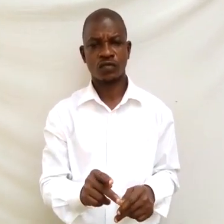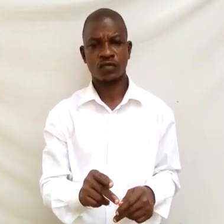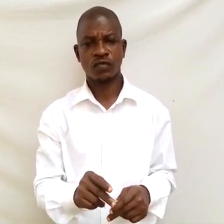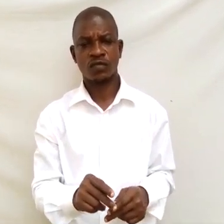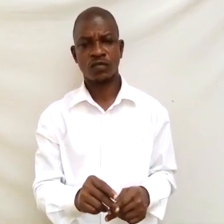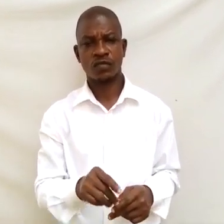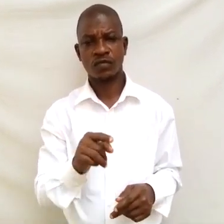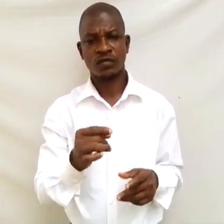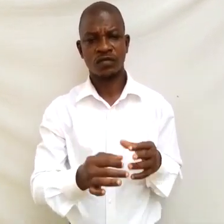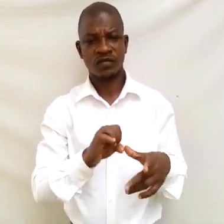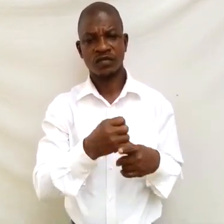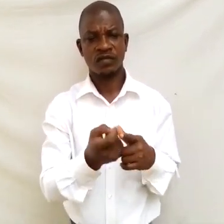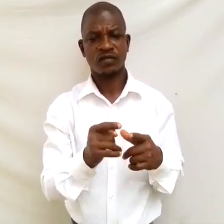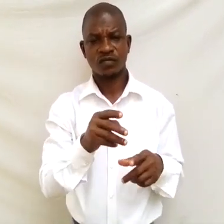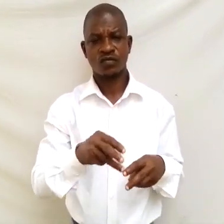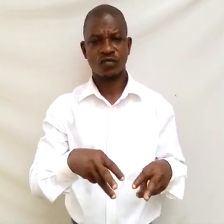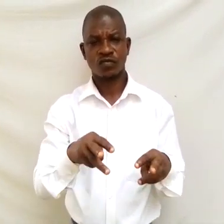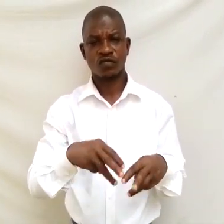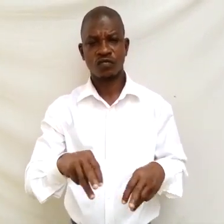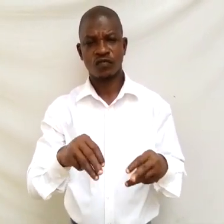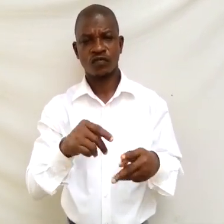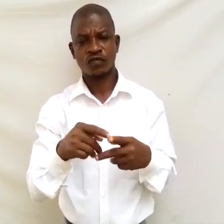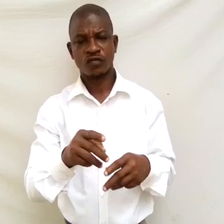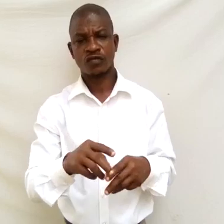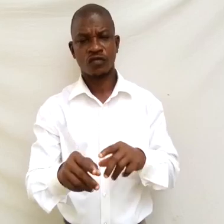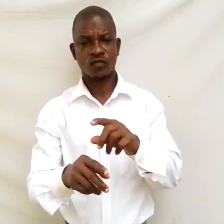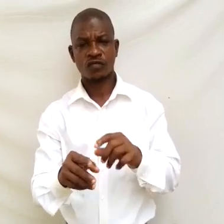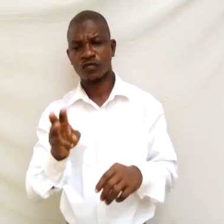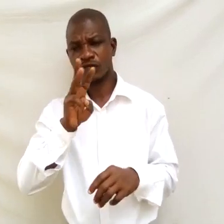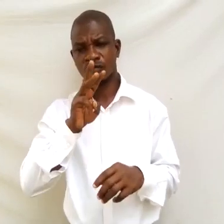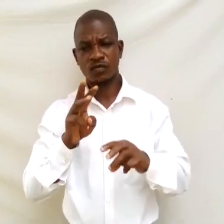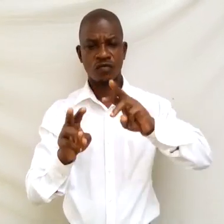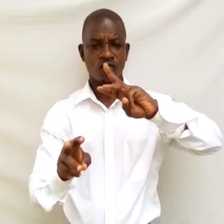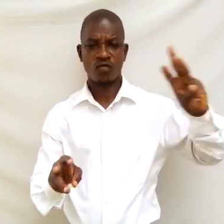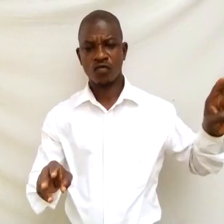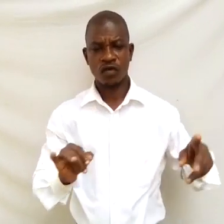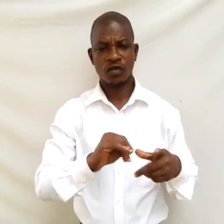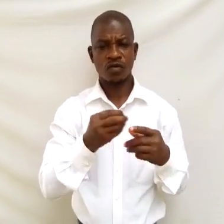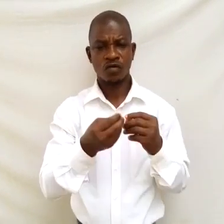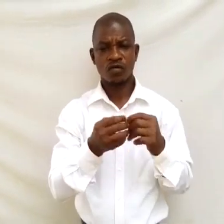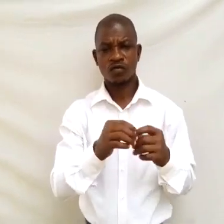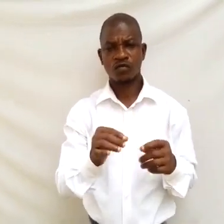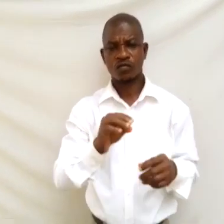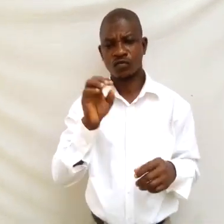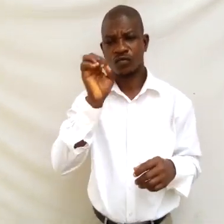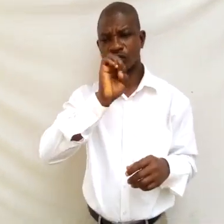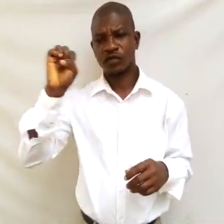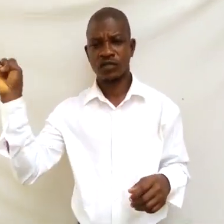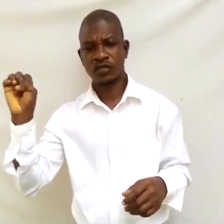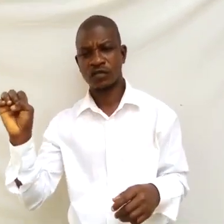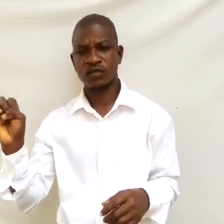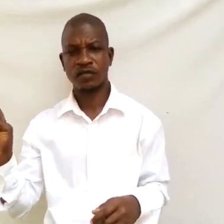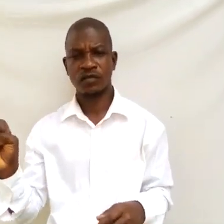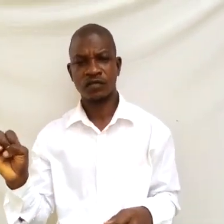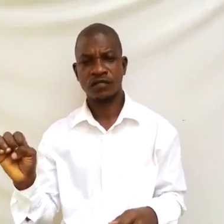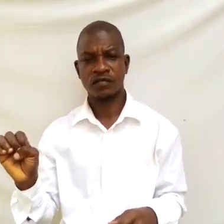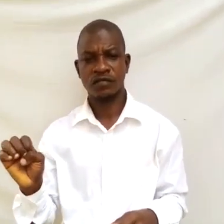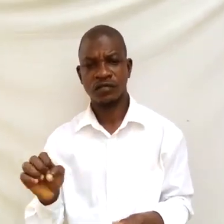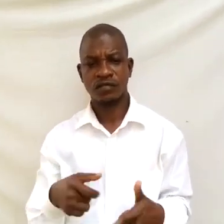Either you move to the west side or you move to the east side. Let's